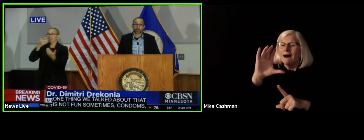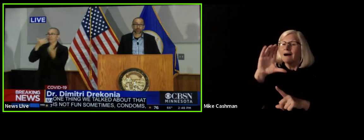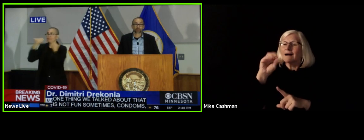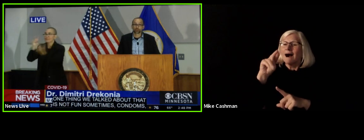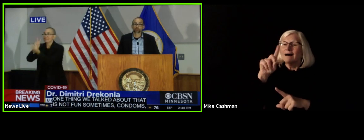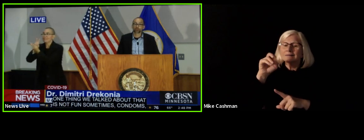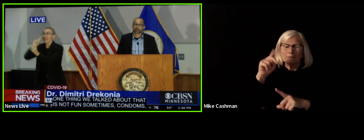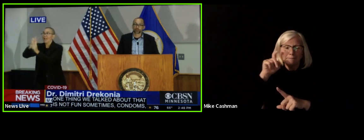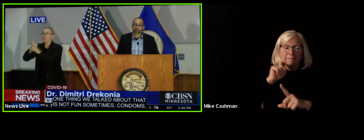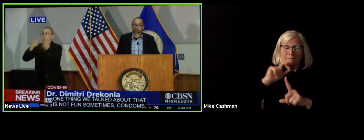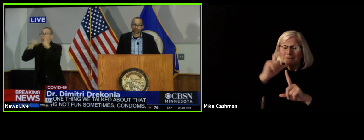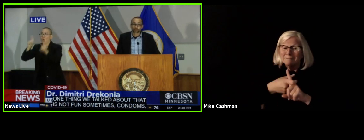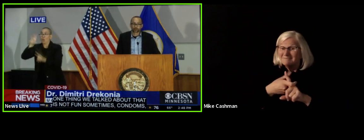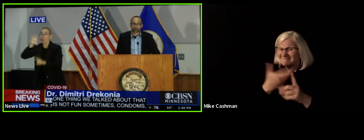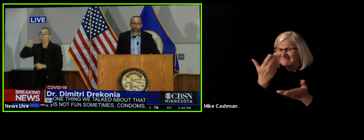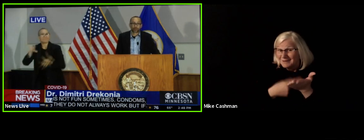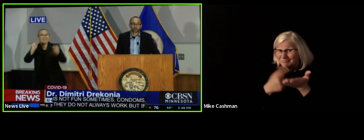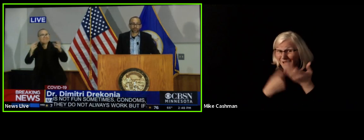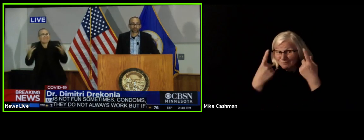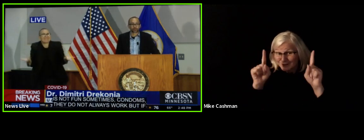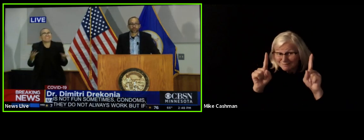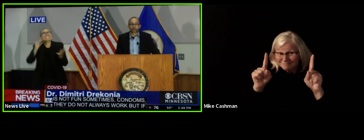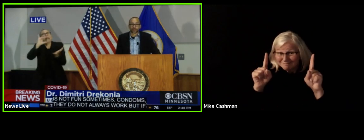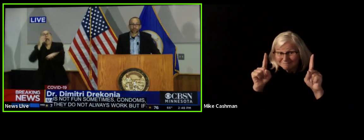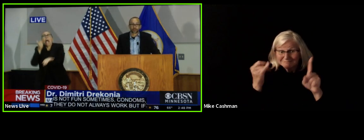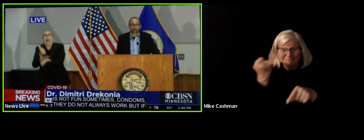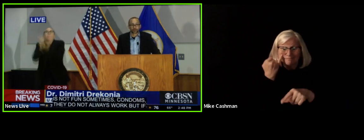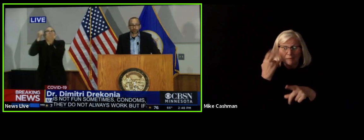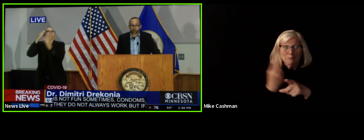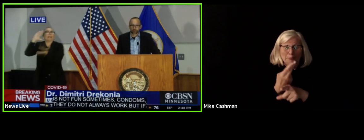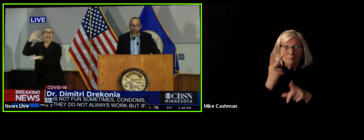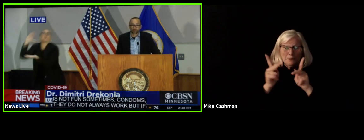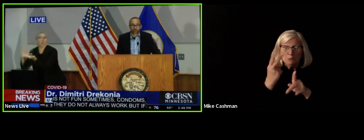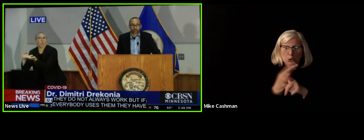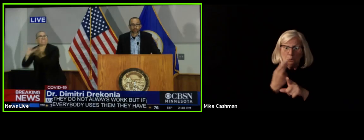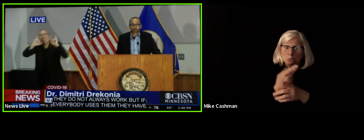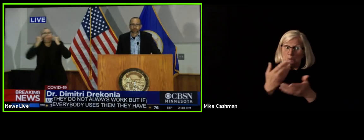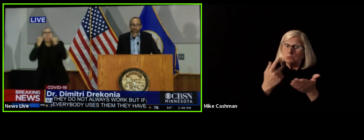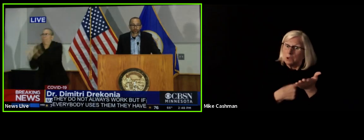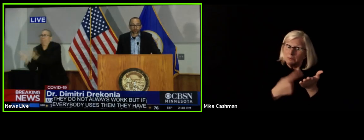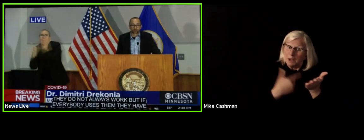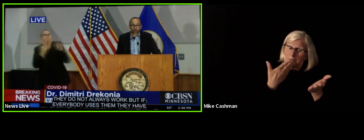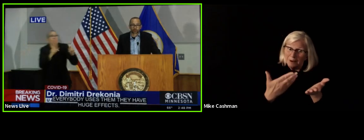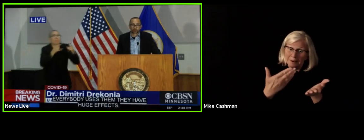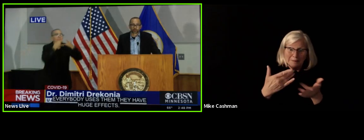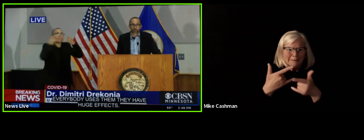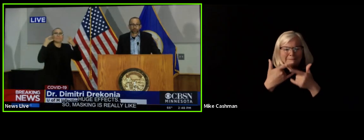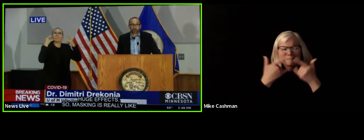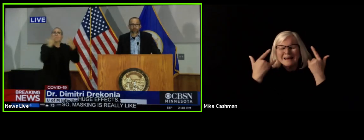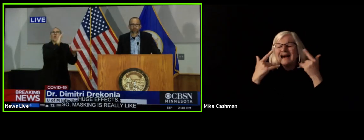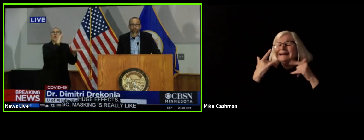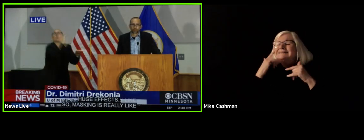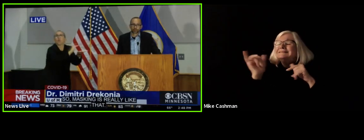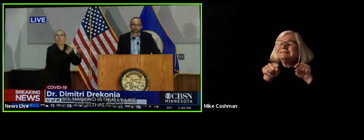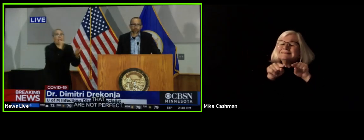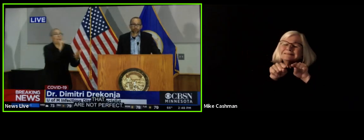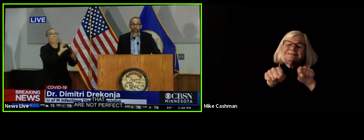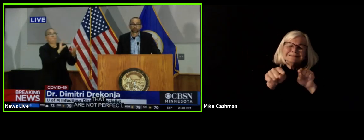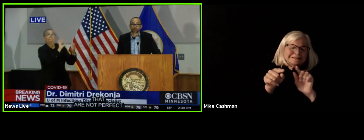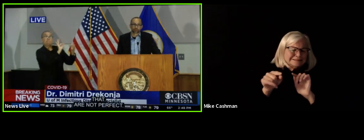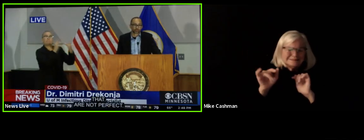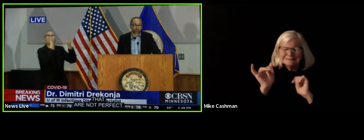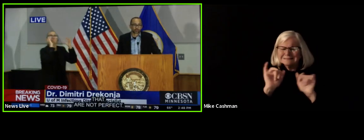they have huge effects. So masking is really like that. They're not perfect, but they are certainly very good, and when you combine them with the other things that